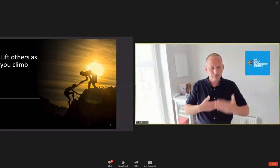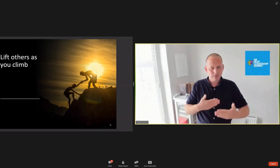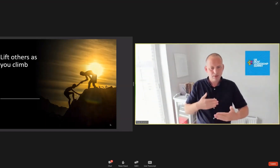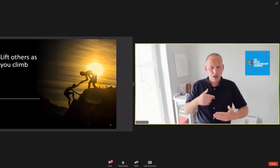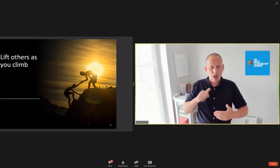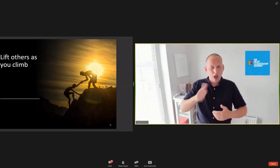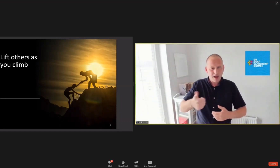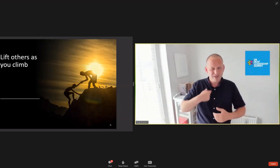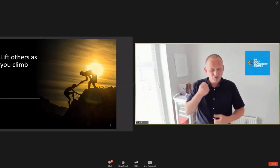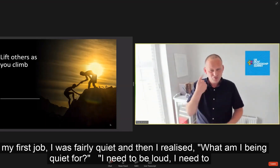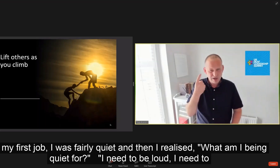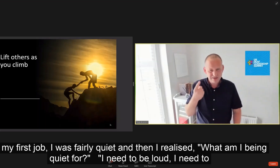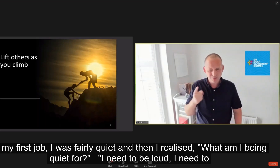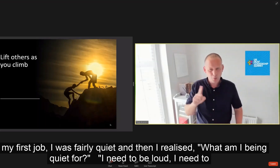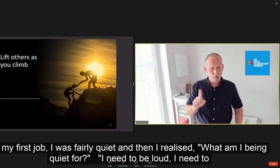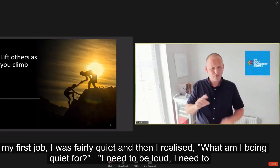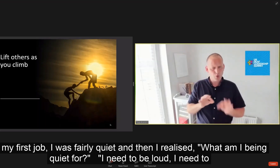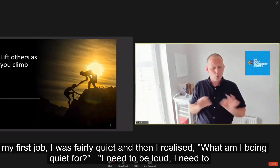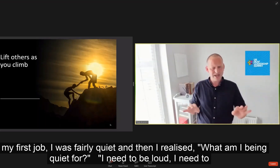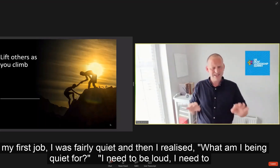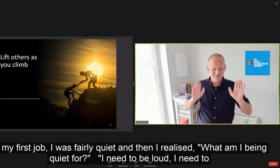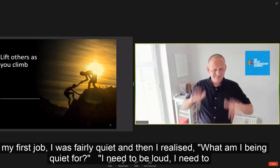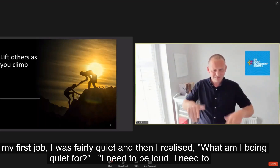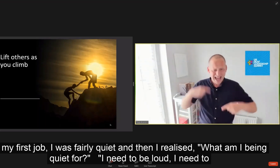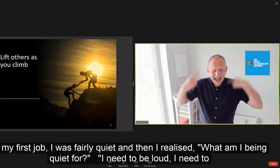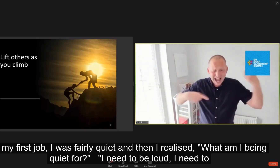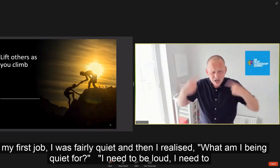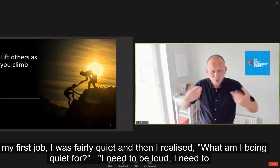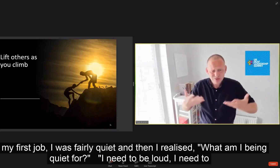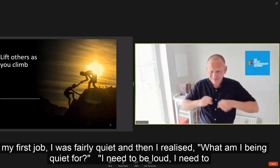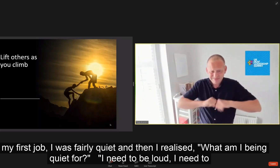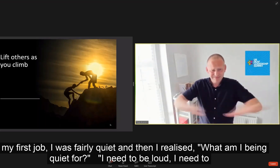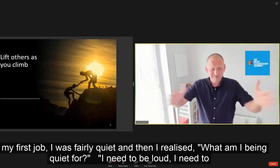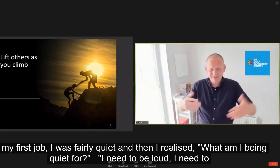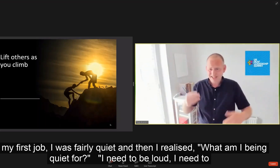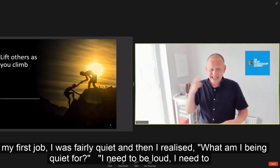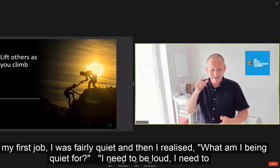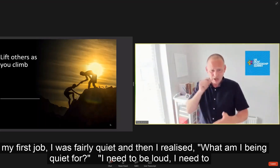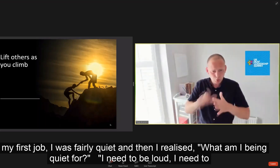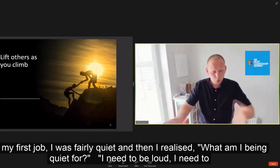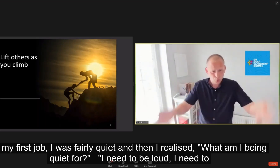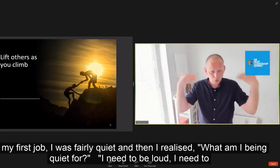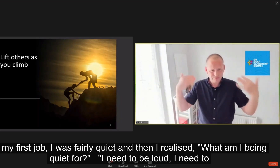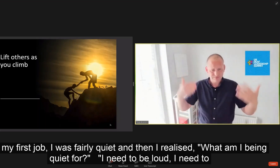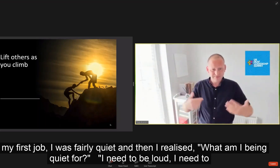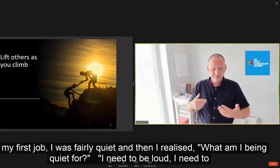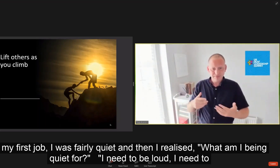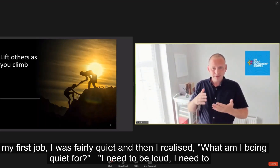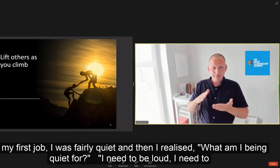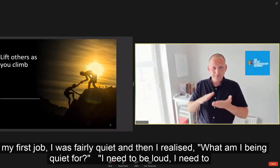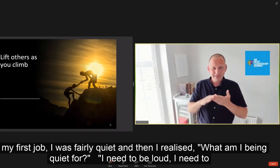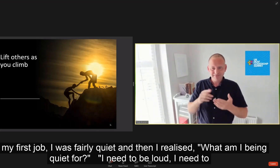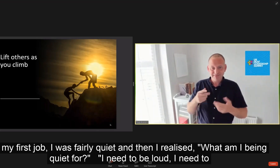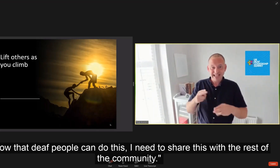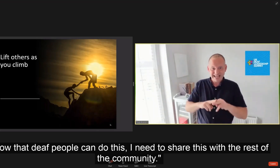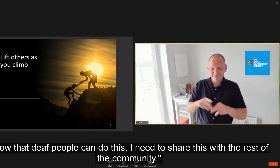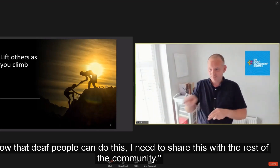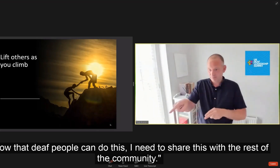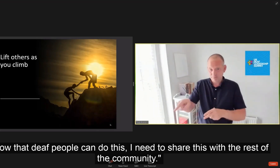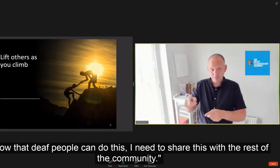So, you know, in my first job, I was fairly quiet. And then I realized, what am I being quiet for? I need to be loud. I need to show that deaf people can